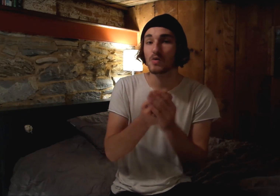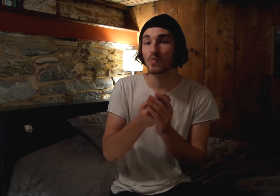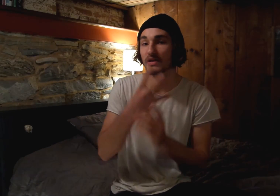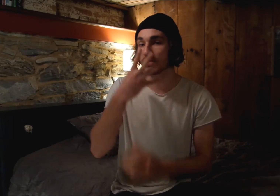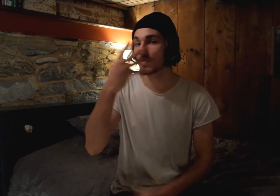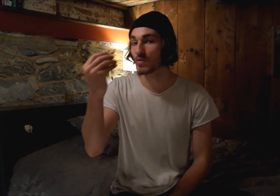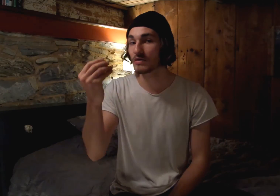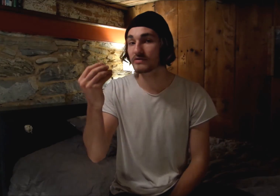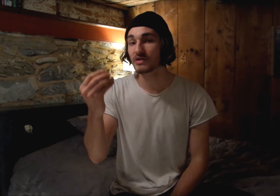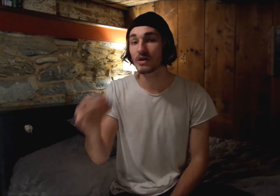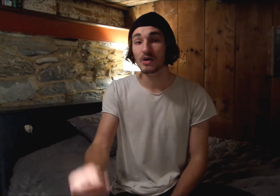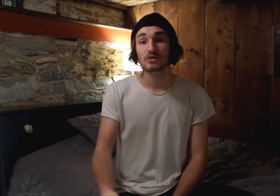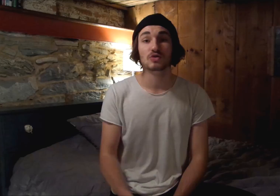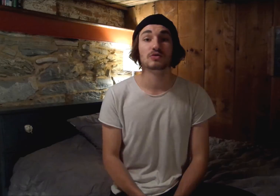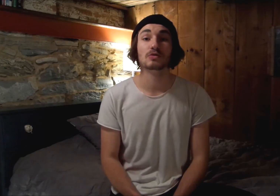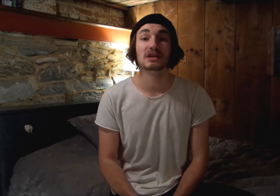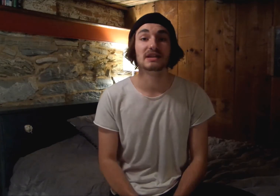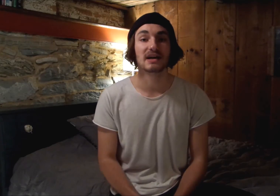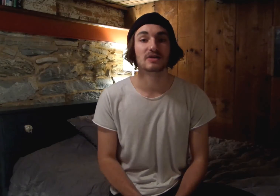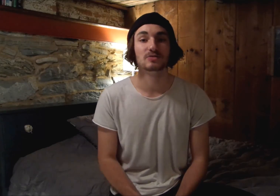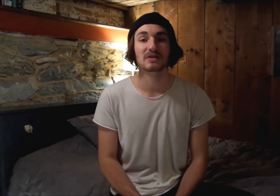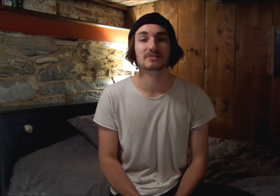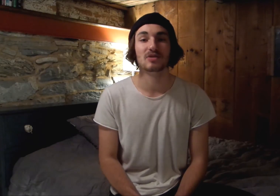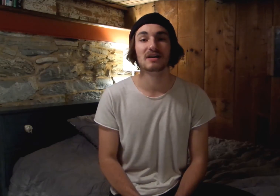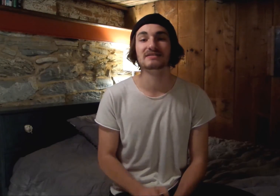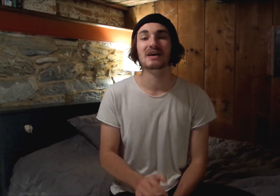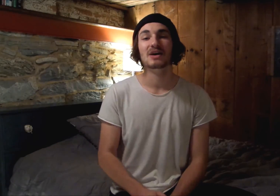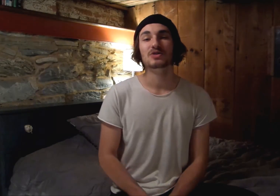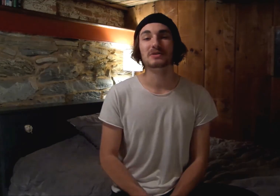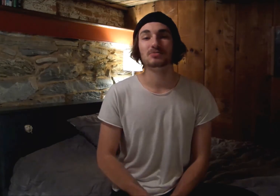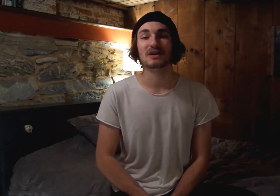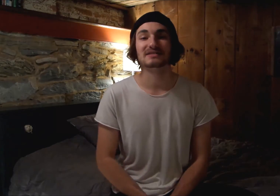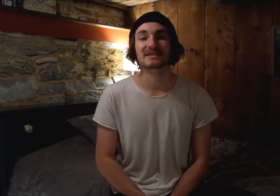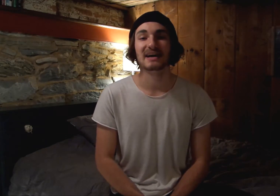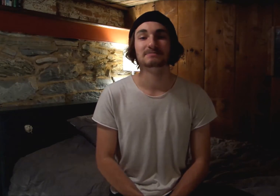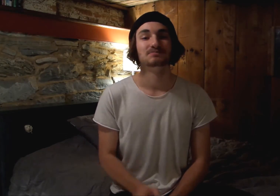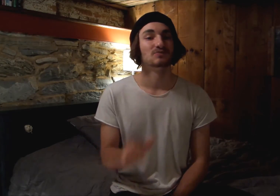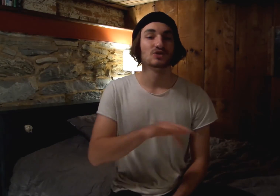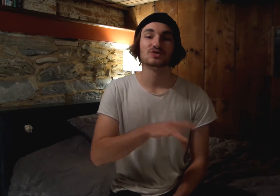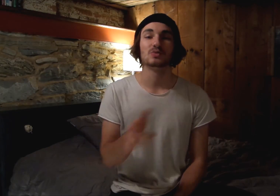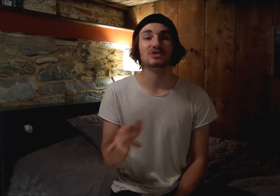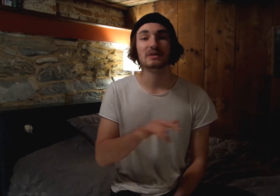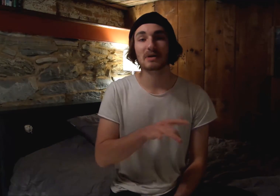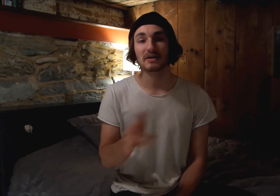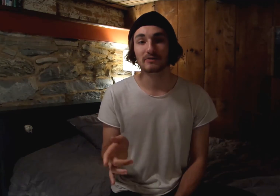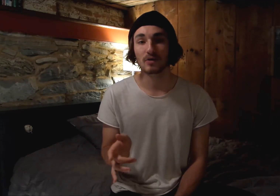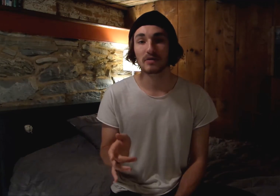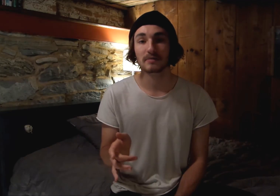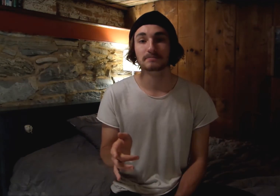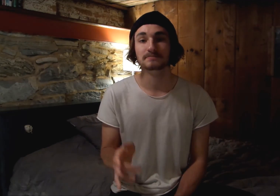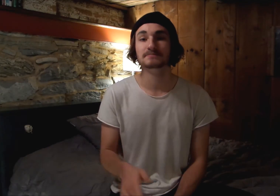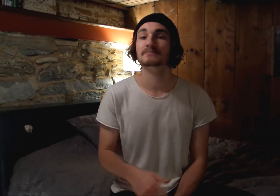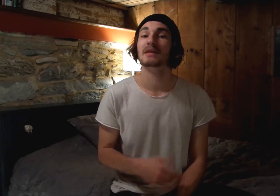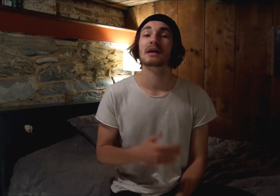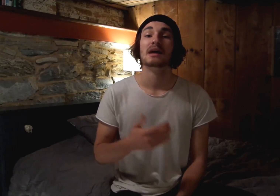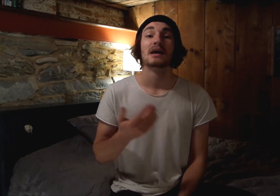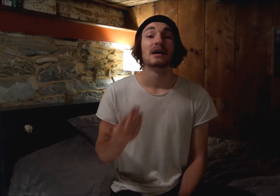with the wolves. So don't let that catch you by surprise. You can practice that, just switching it back and forth.